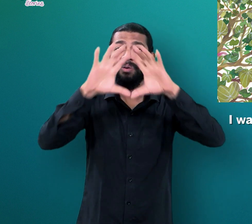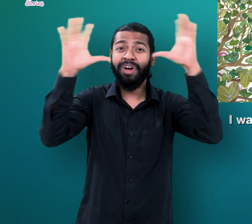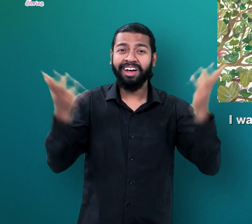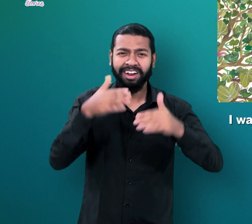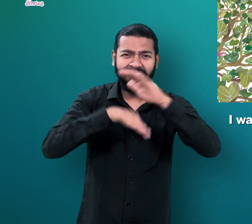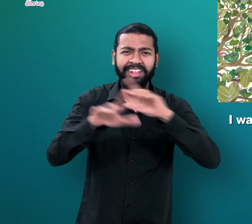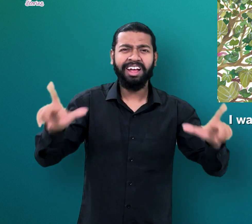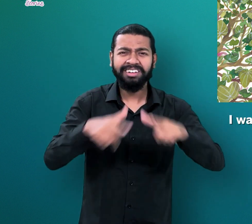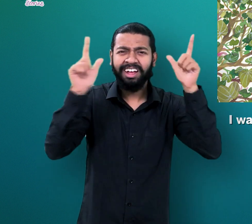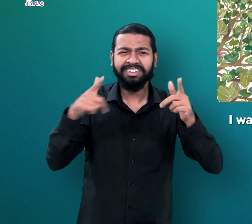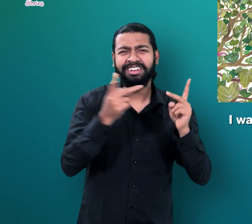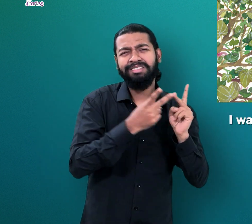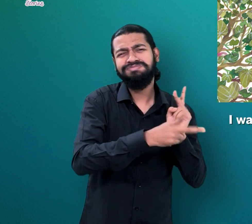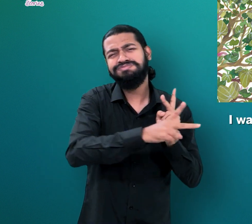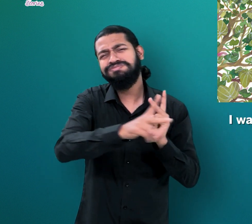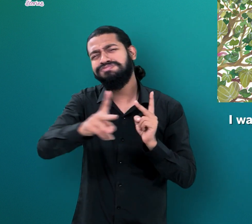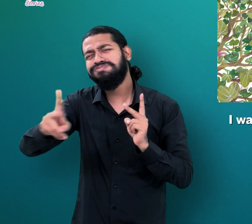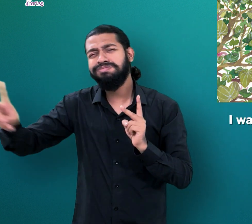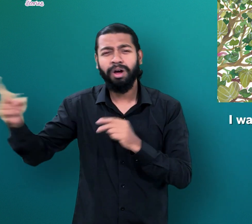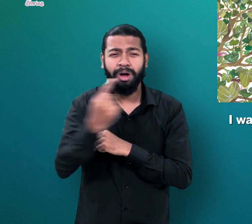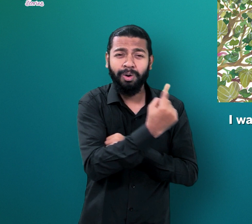I want to climb every different kind of tree in the world